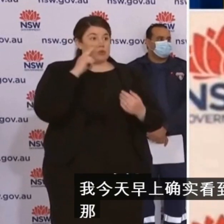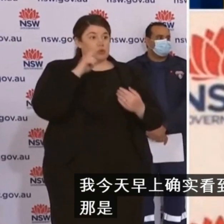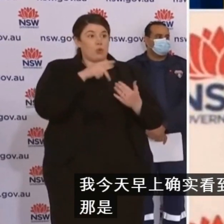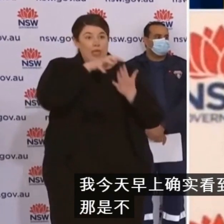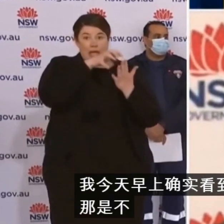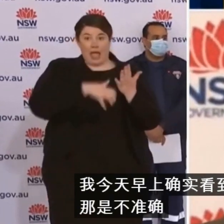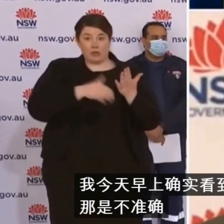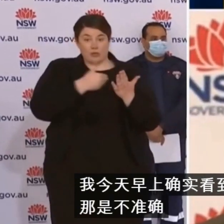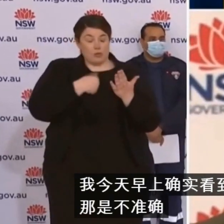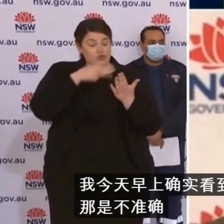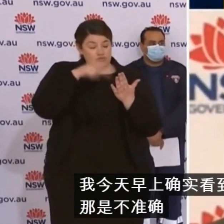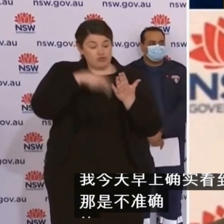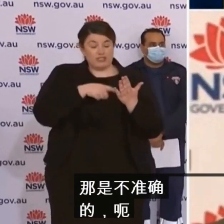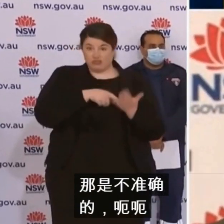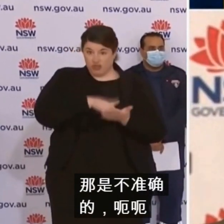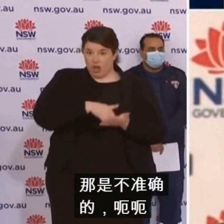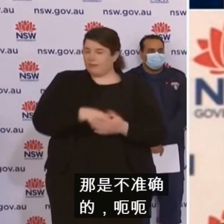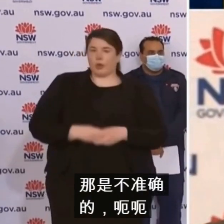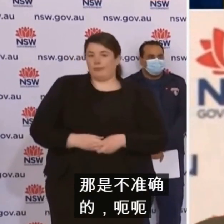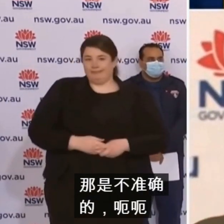morning. It's not accurate.